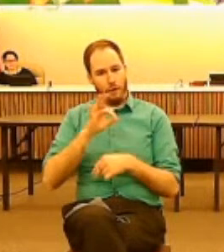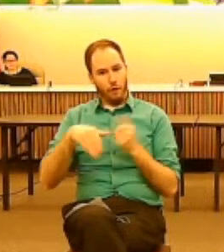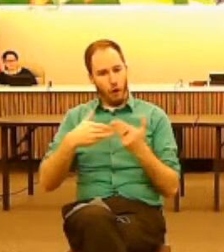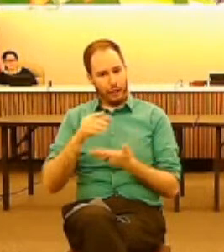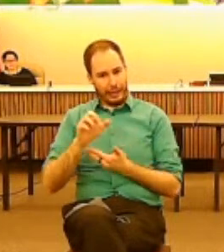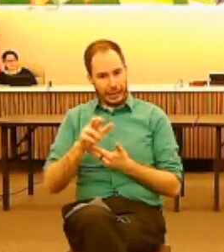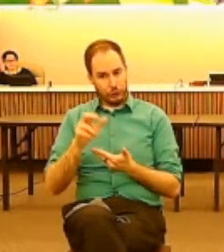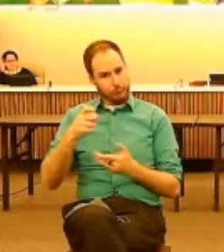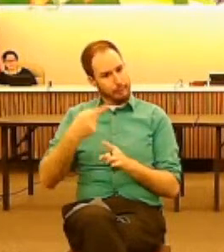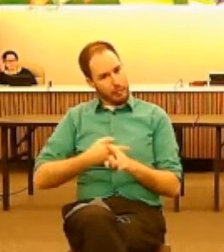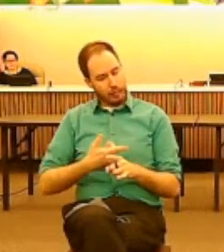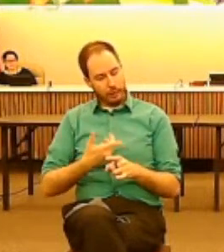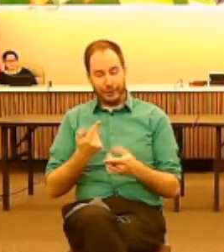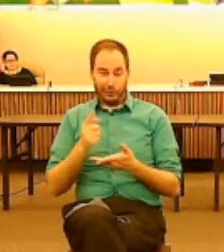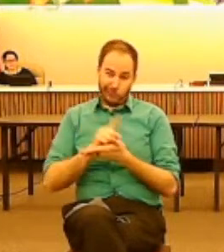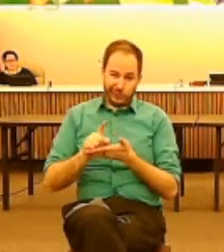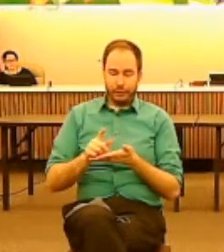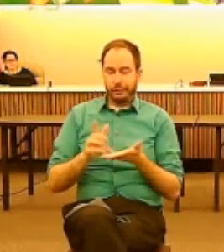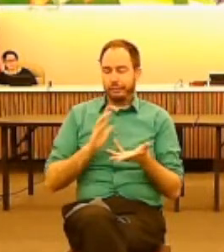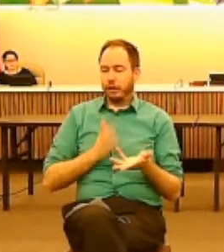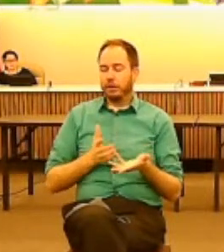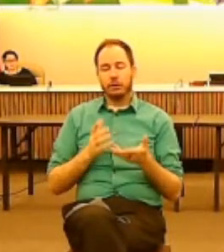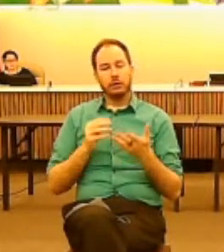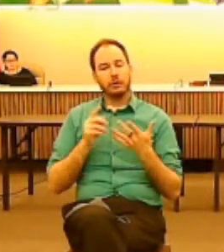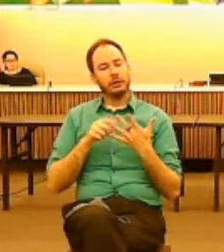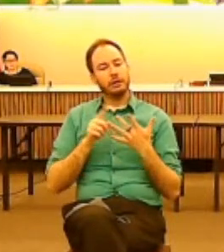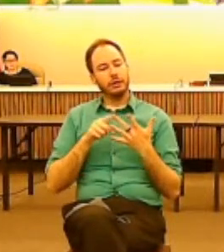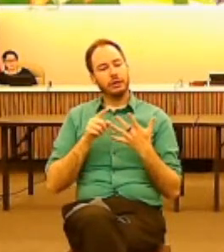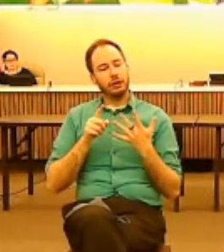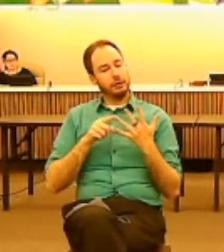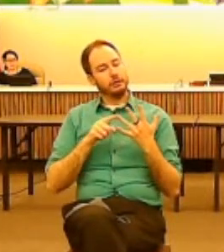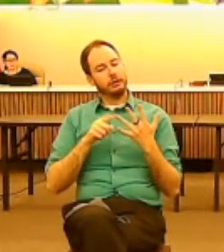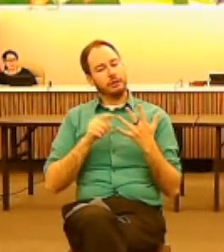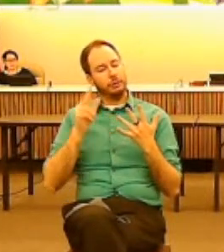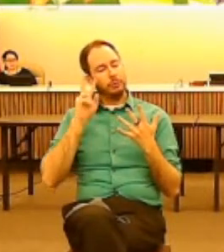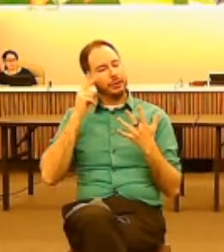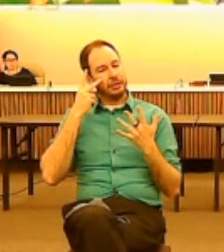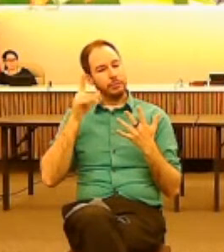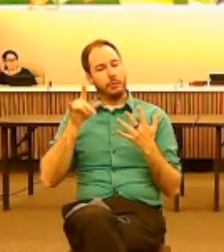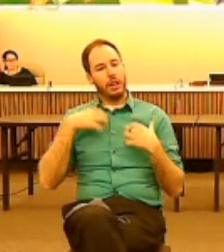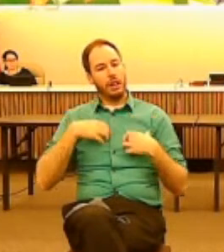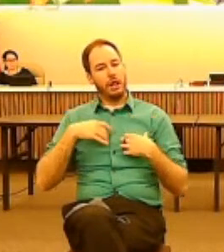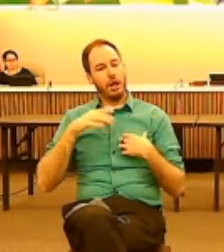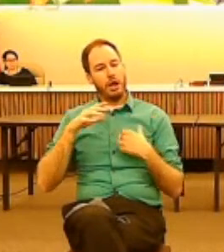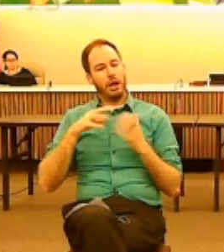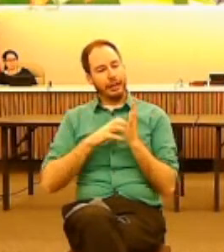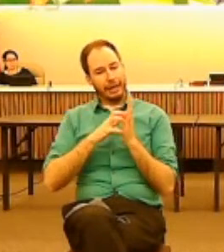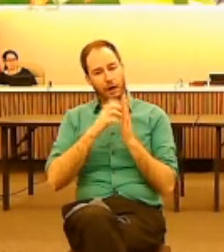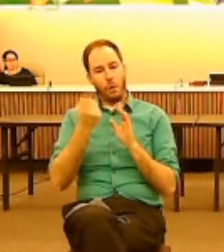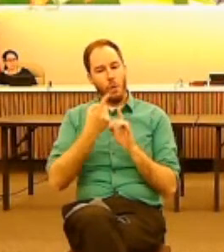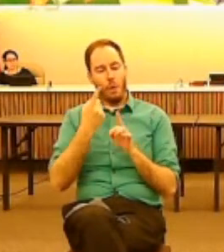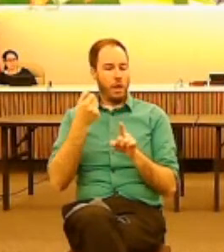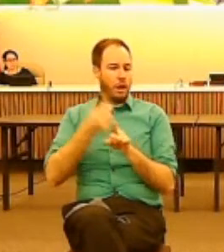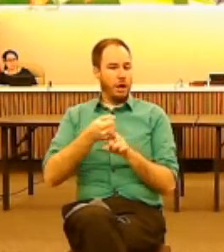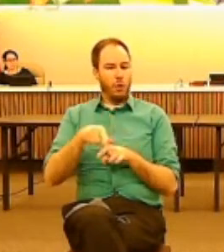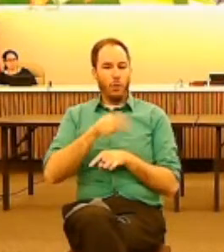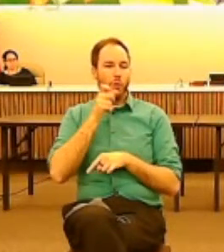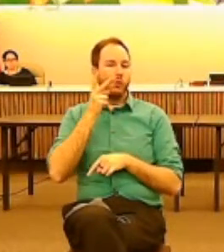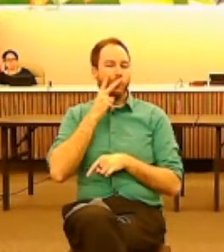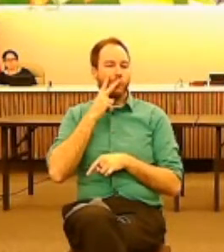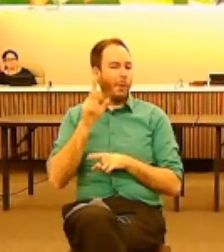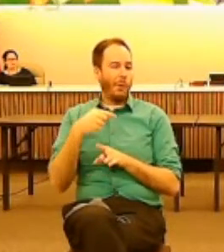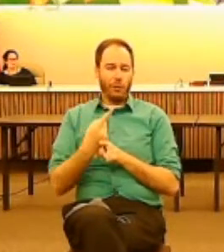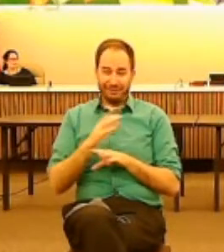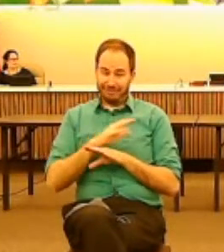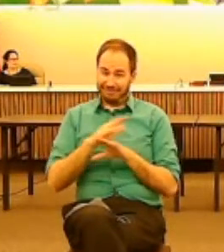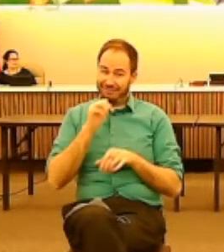and I'd like to say that, there's a misconception out there that lung cancer only impacts those who have smoked, and